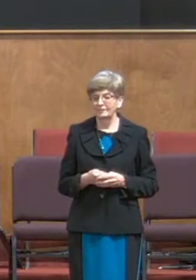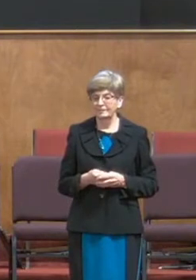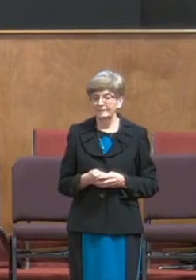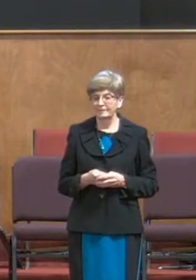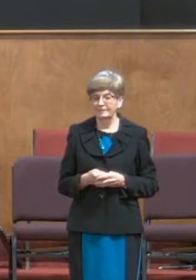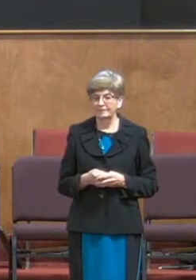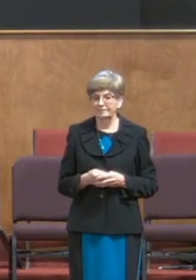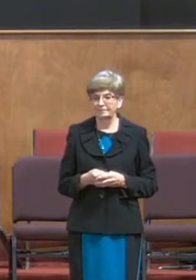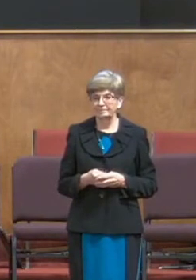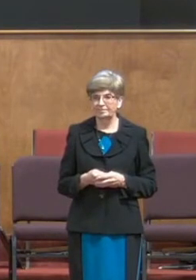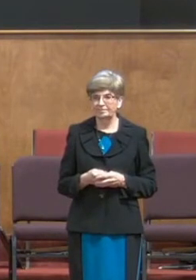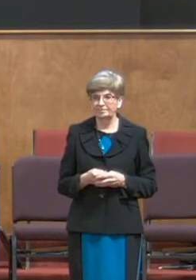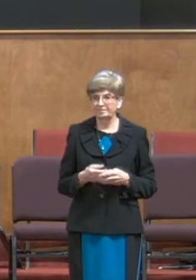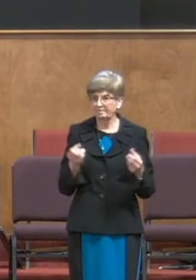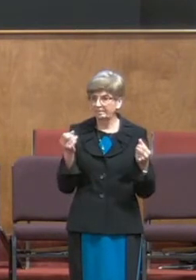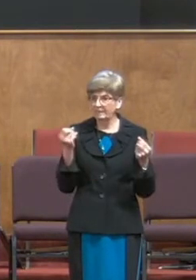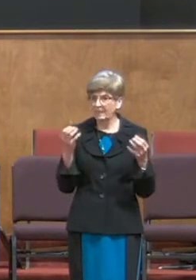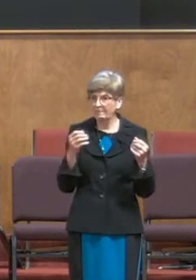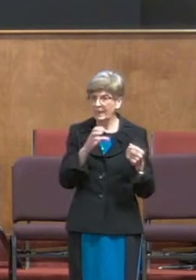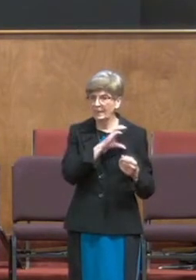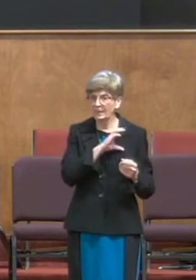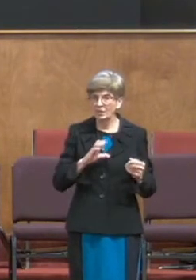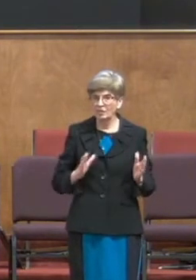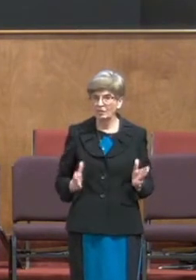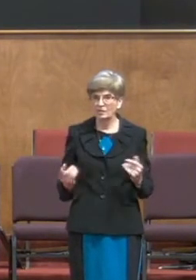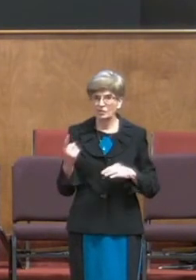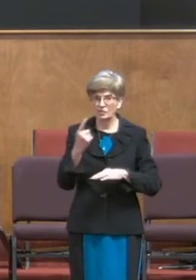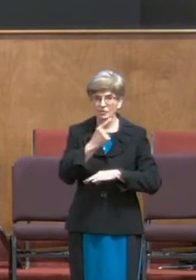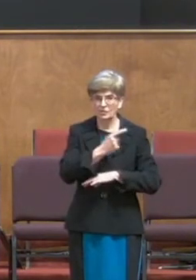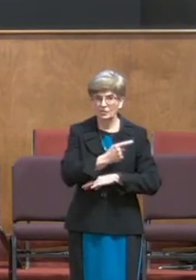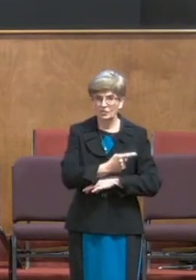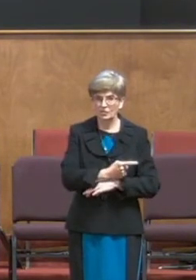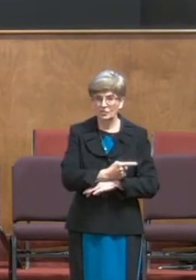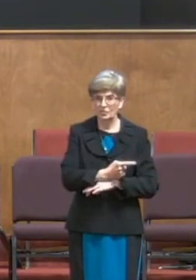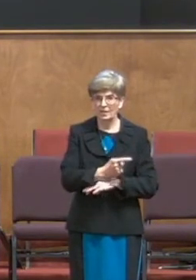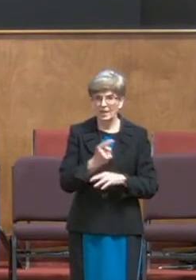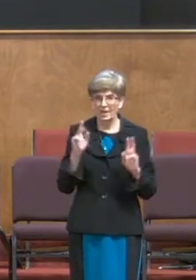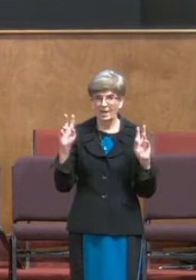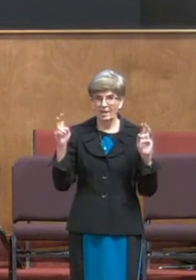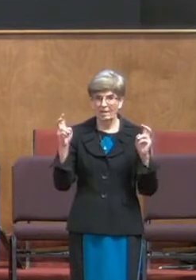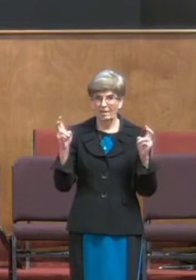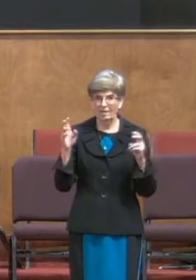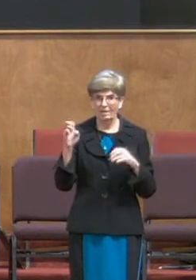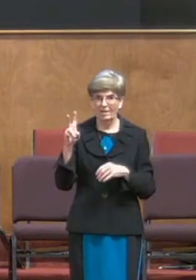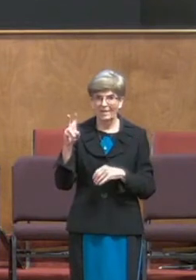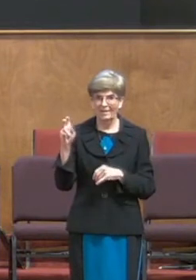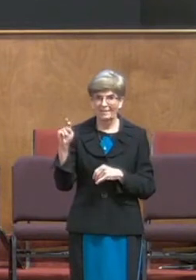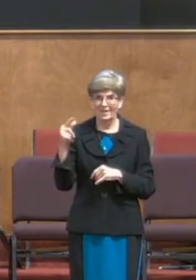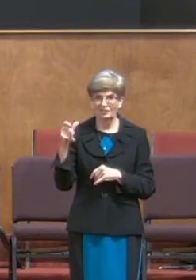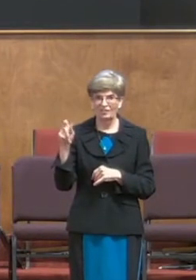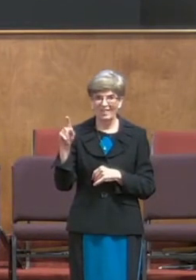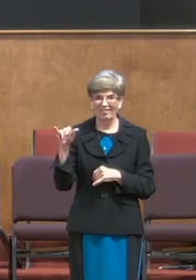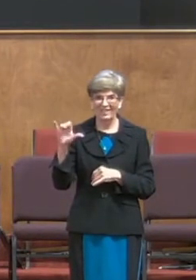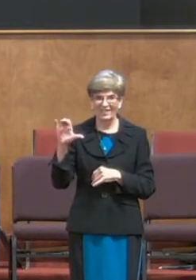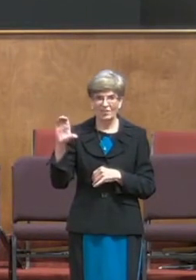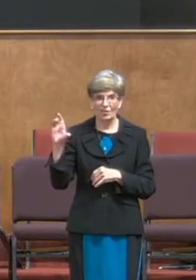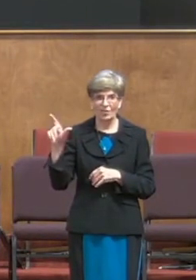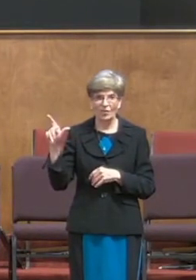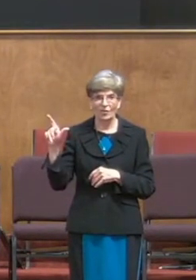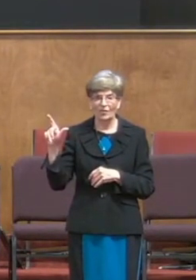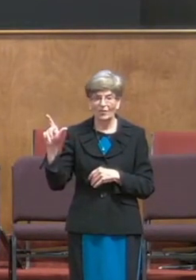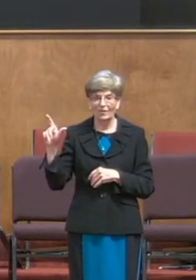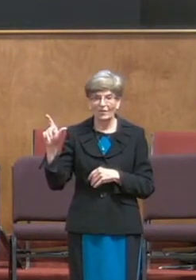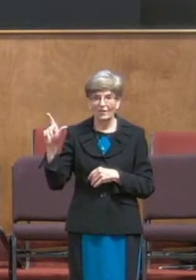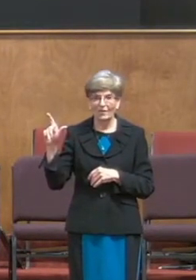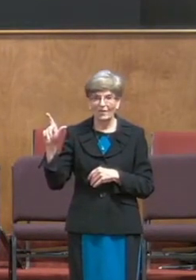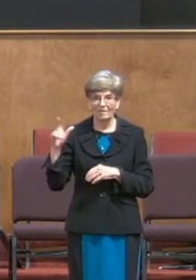The great majority of believers today who identify as evangelical, greater than 55% of those who